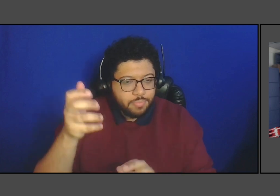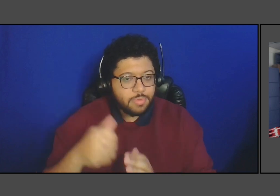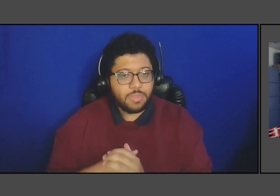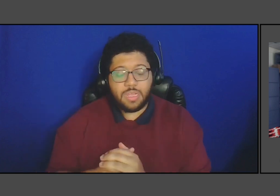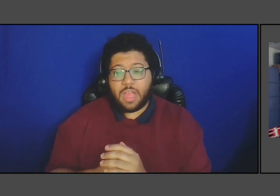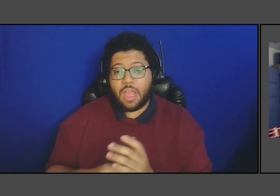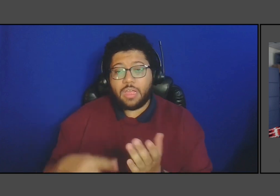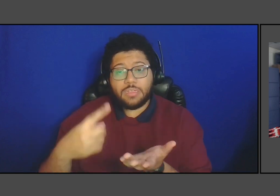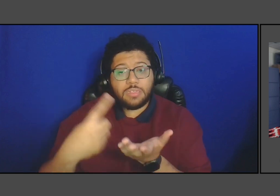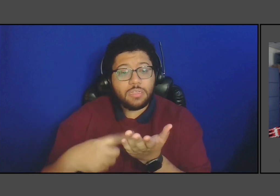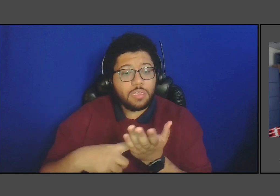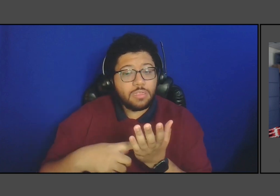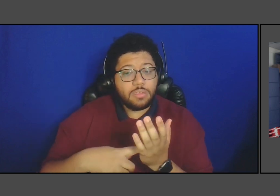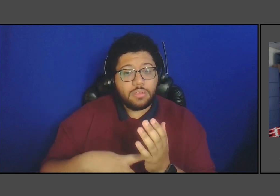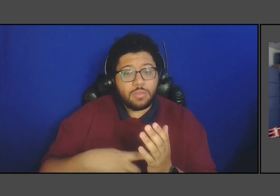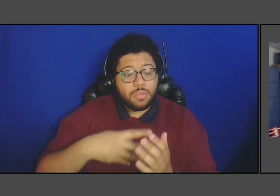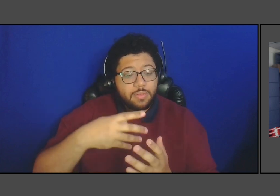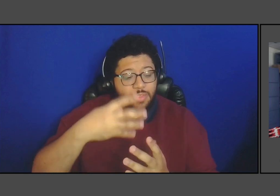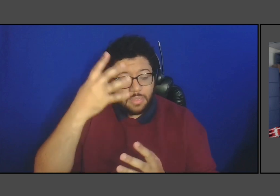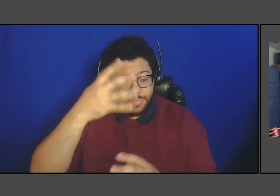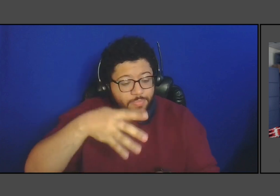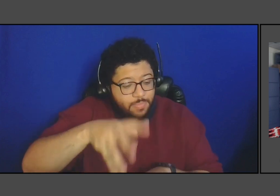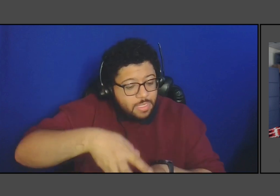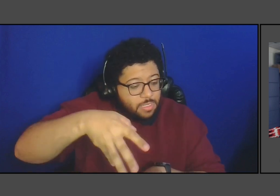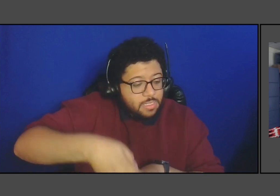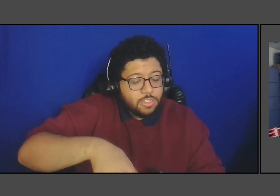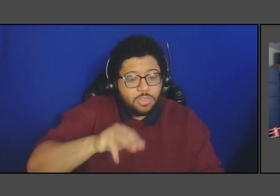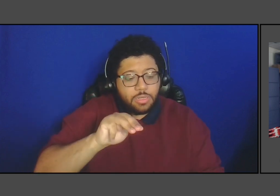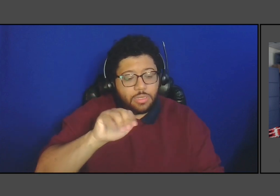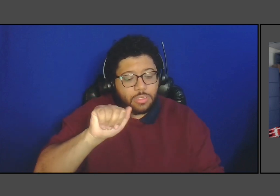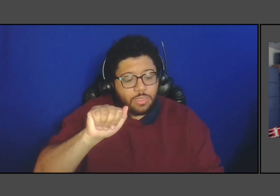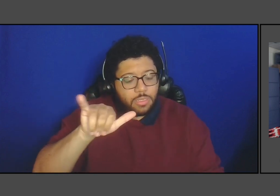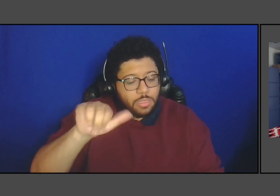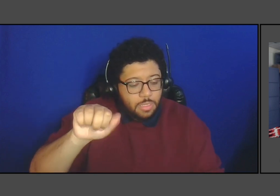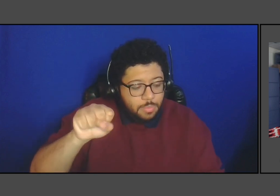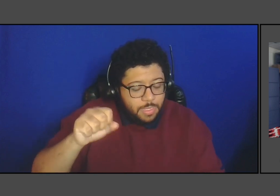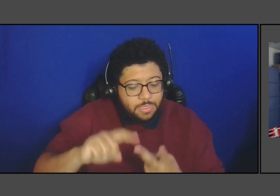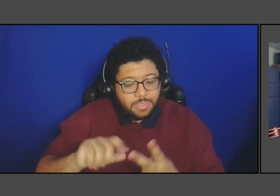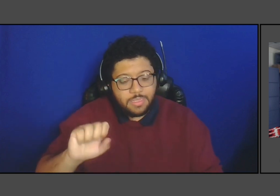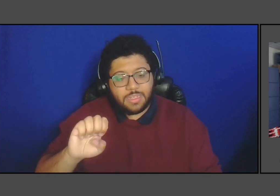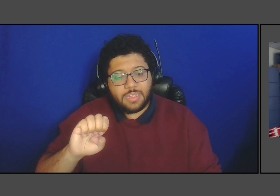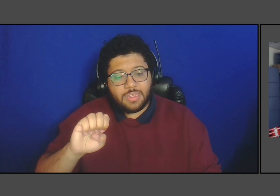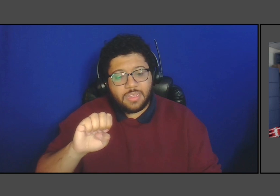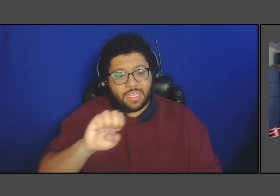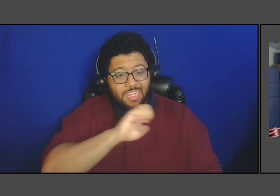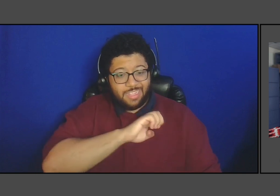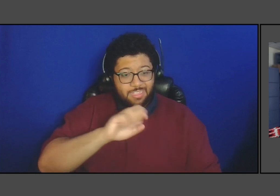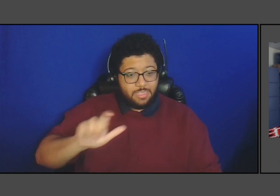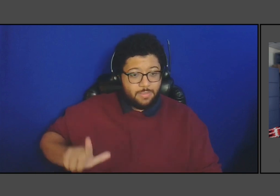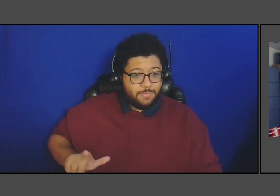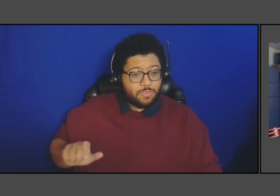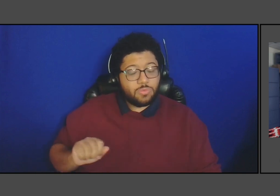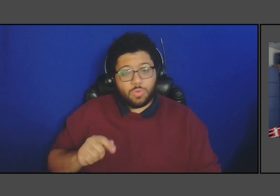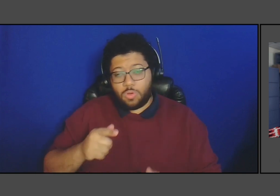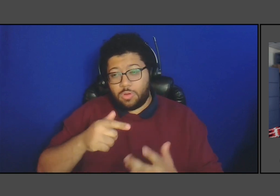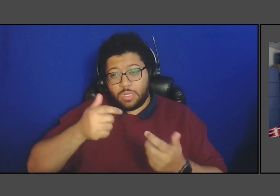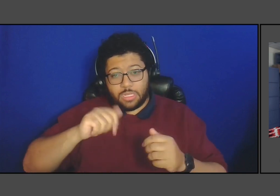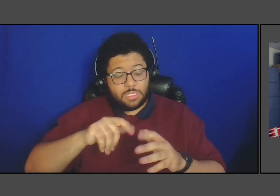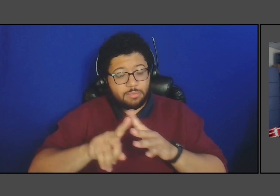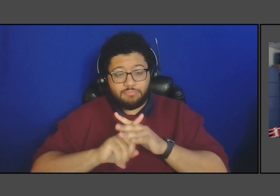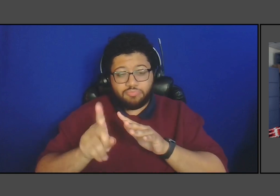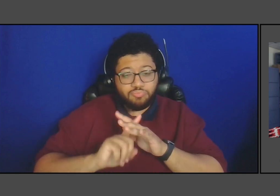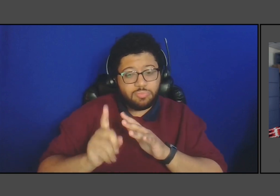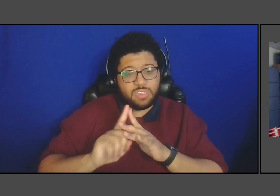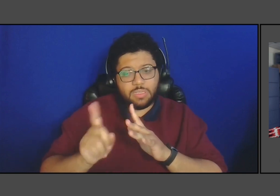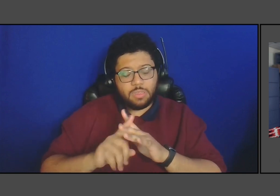indigenous Mayans and Salvadorians with the Underground Railroad as they were coming into Tucson, escaping the Civil War. And that's why I was sent to